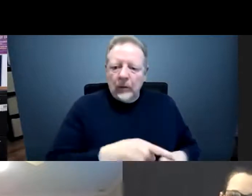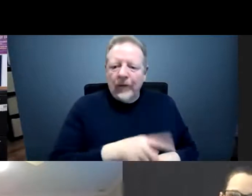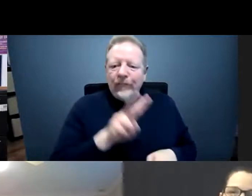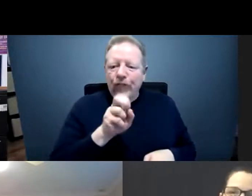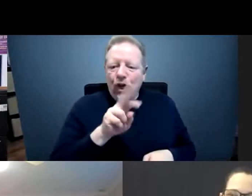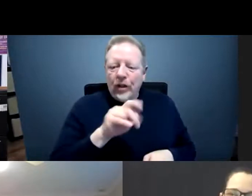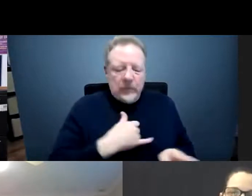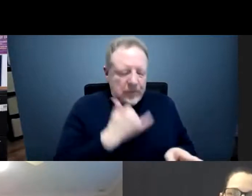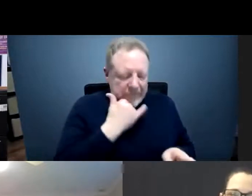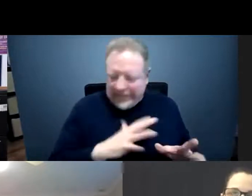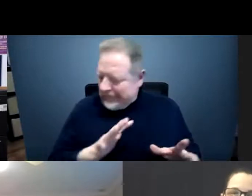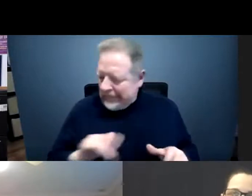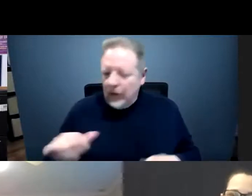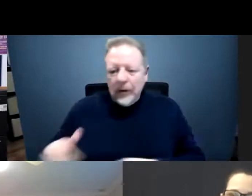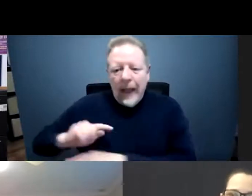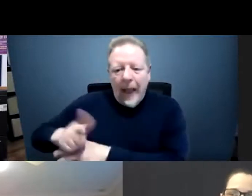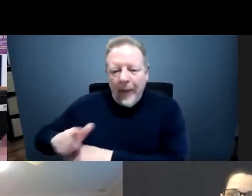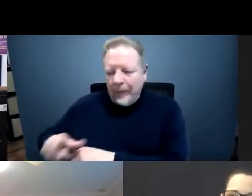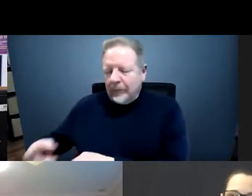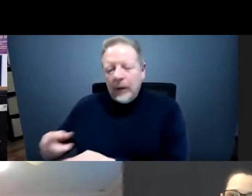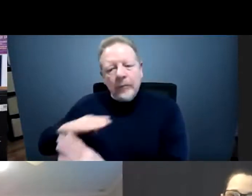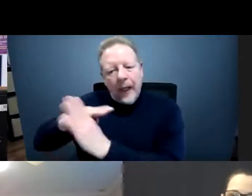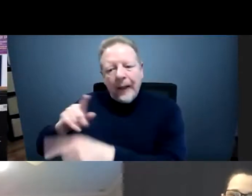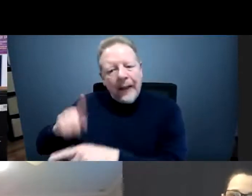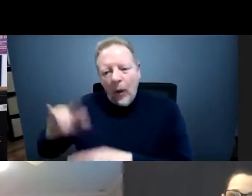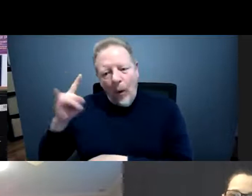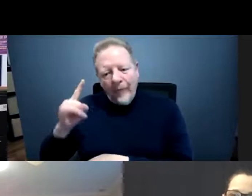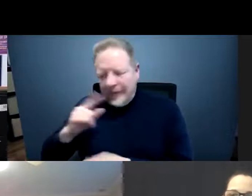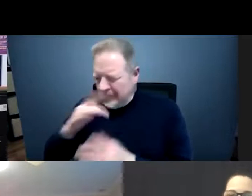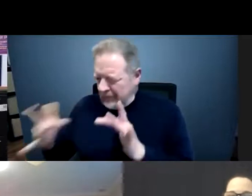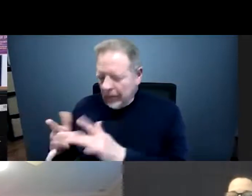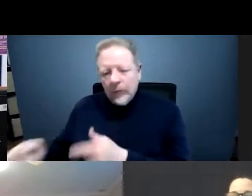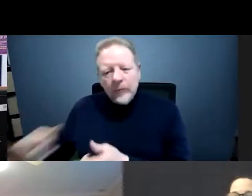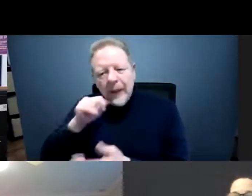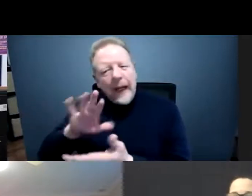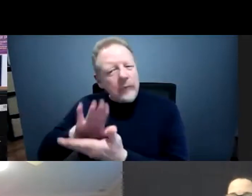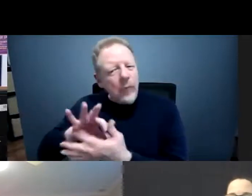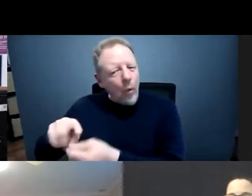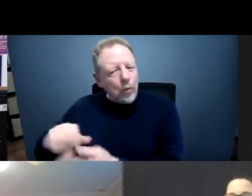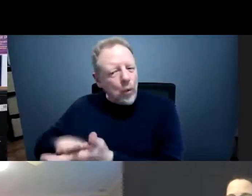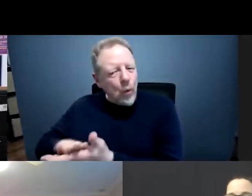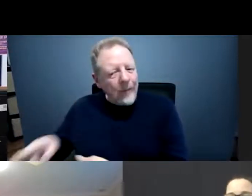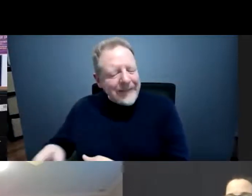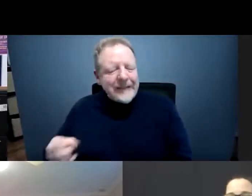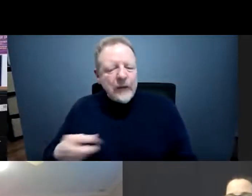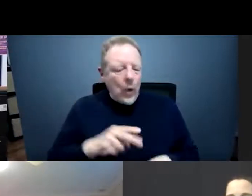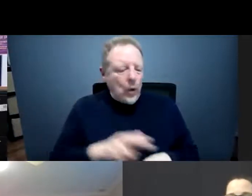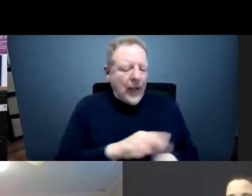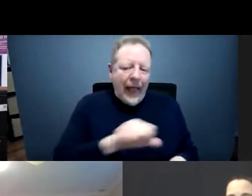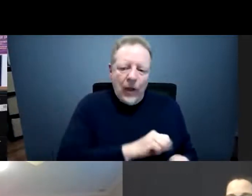can't get service on it. For some reason, it won't connect because I stayed at school because, you know, I live far and I used this other, I don't